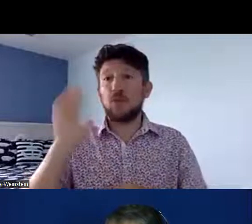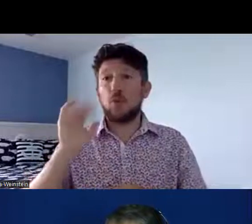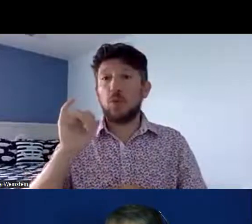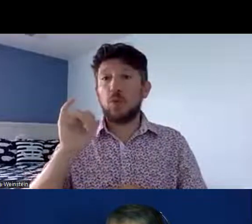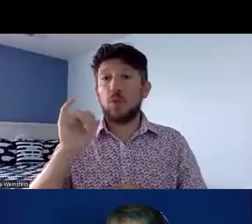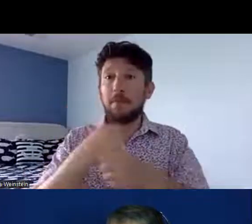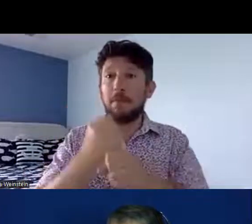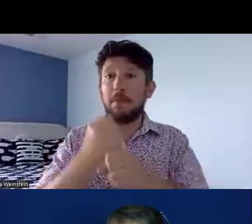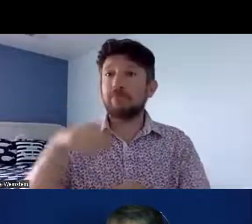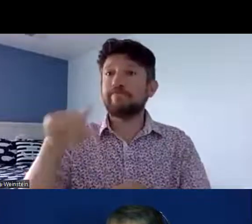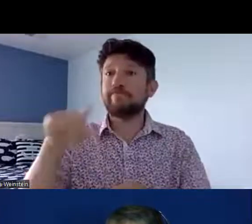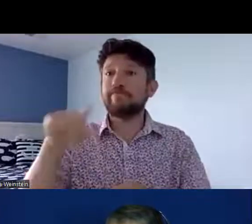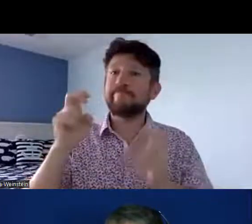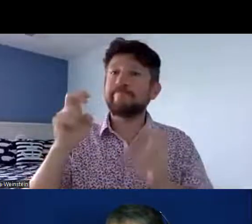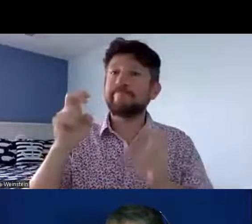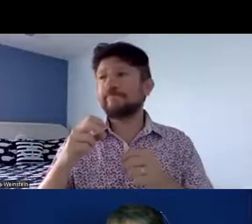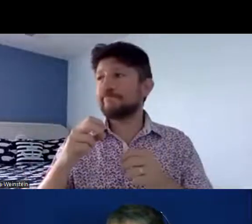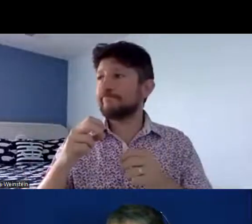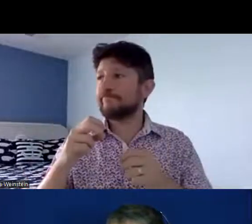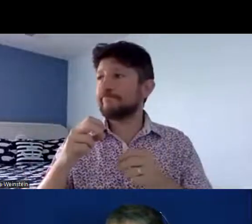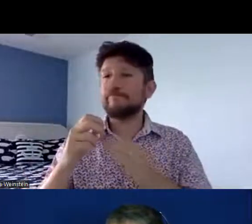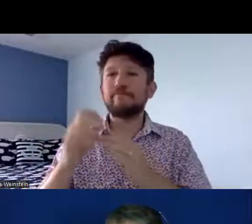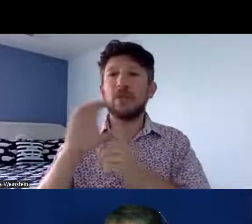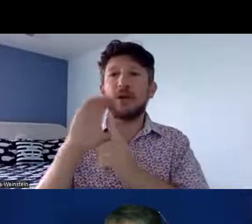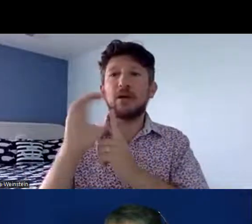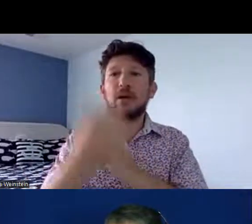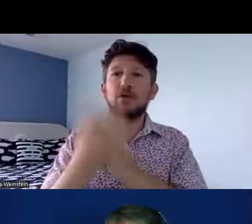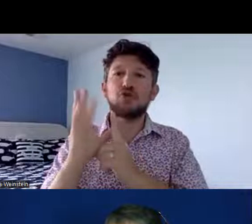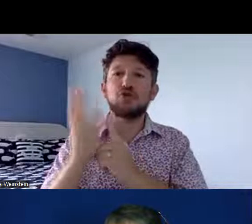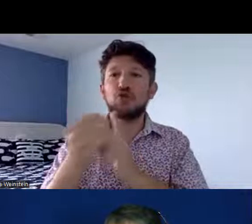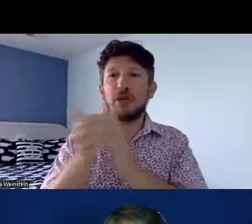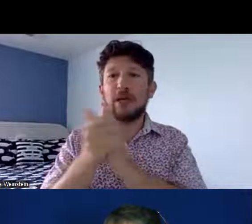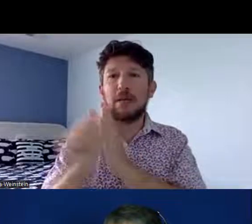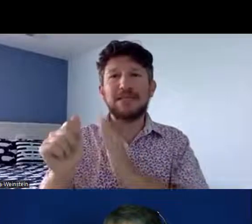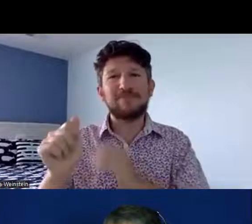Working with I've worked with deaf, or if you've worked with deaf and hard of hearing students in the past,